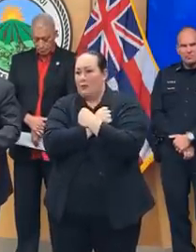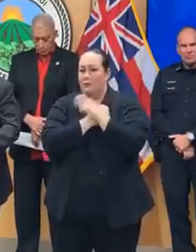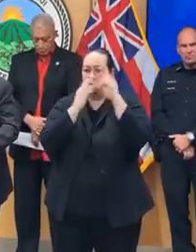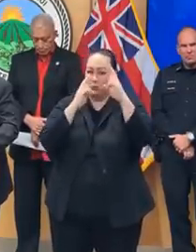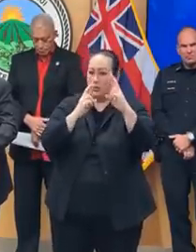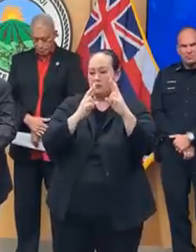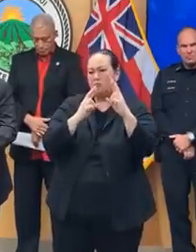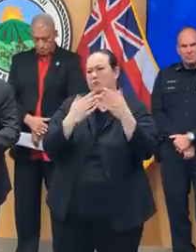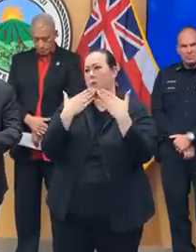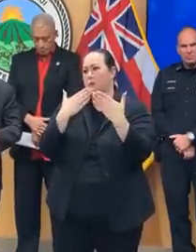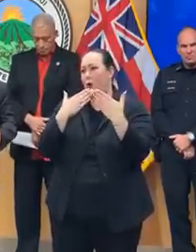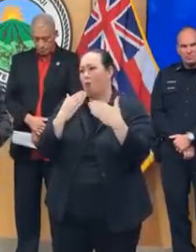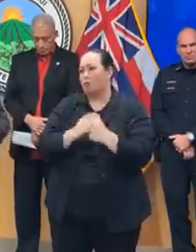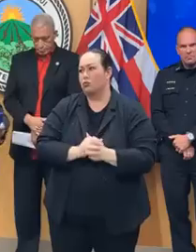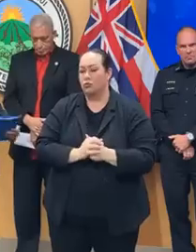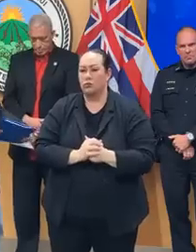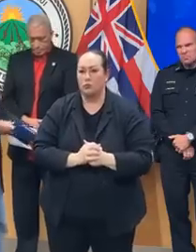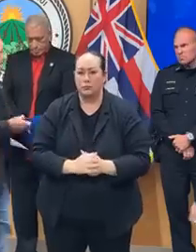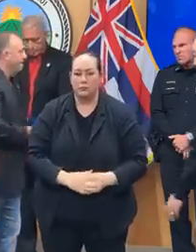mahalo for that. Aloha.